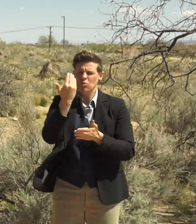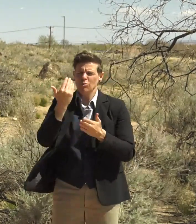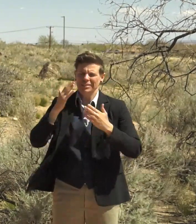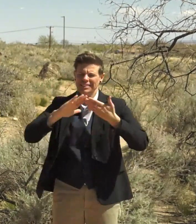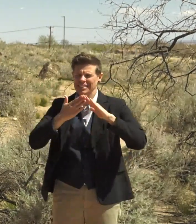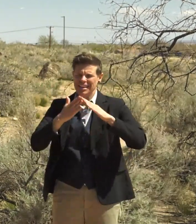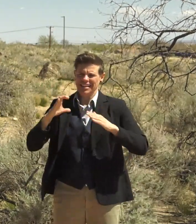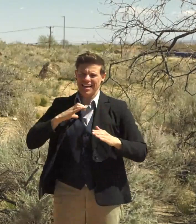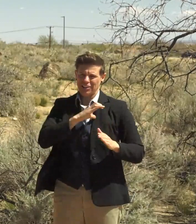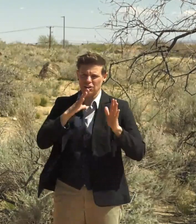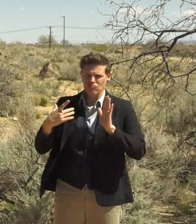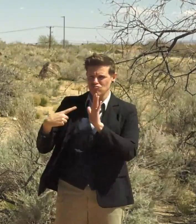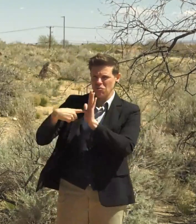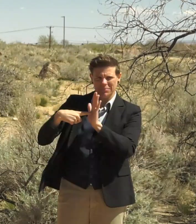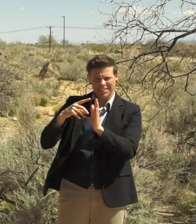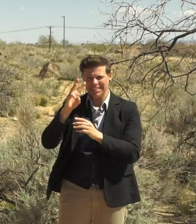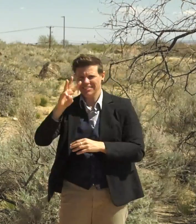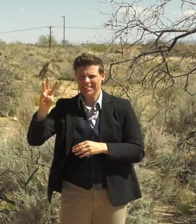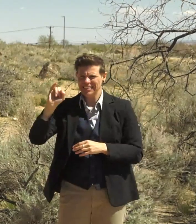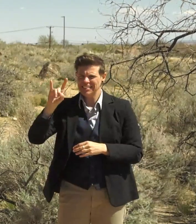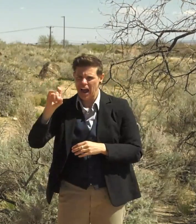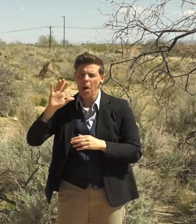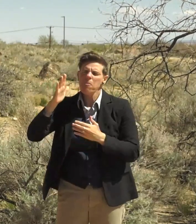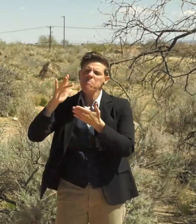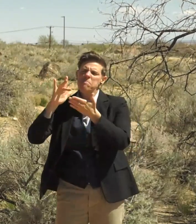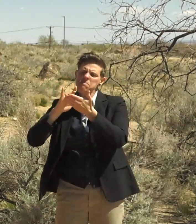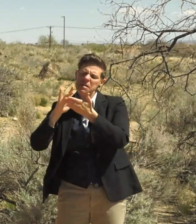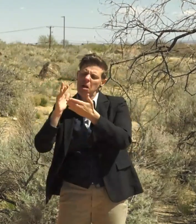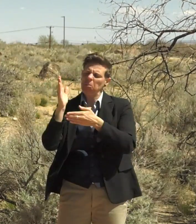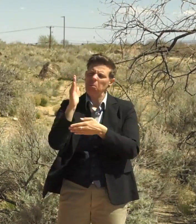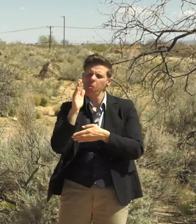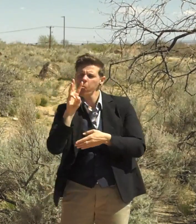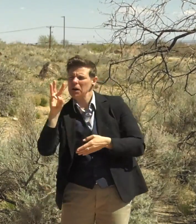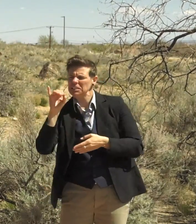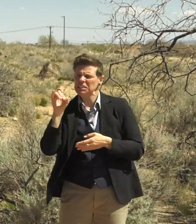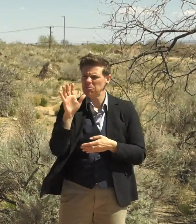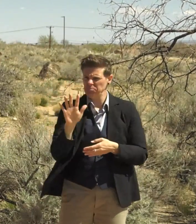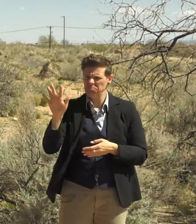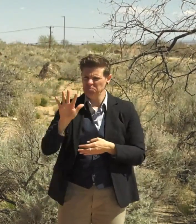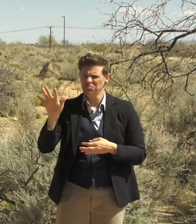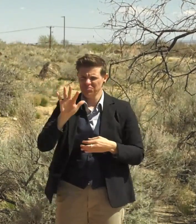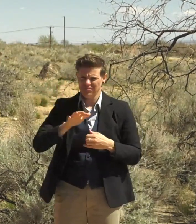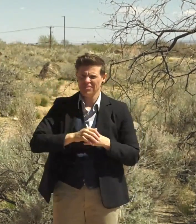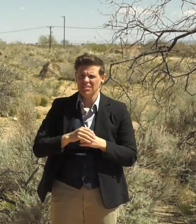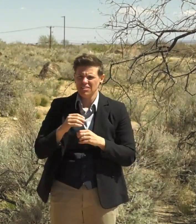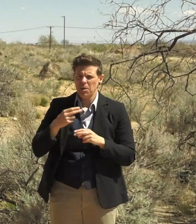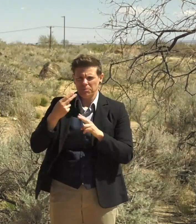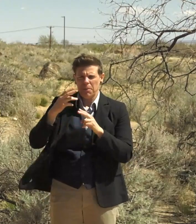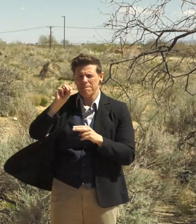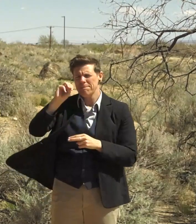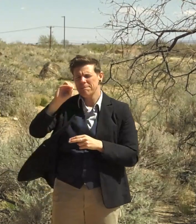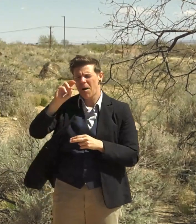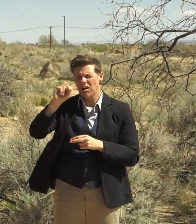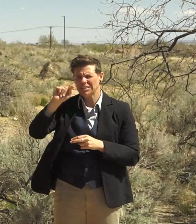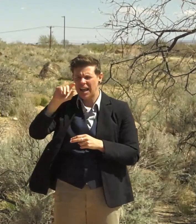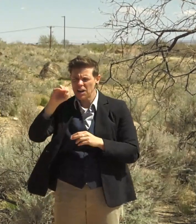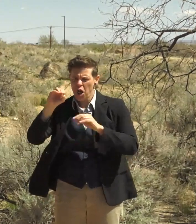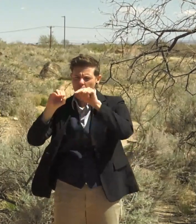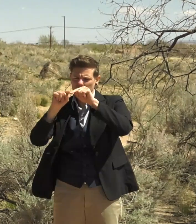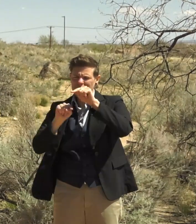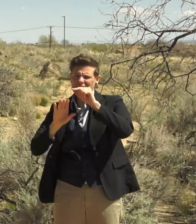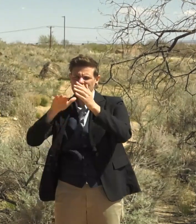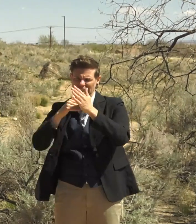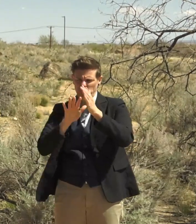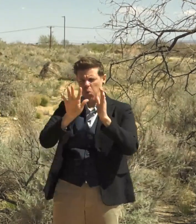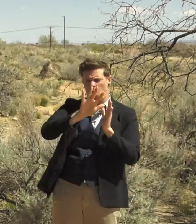side, sort of the middle west side if you're looking at a map, roughly between Montano and Central. And we're fortunate to be joined